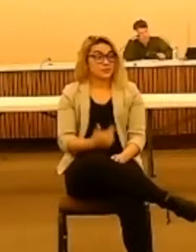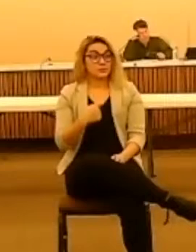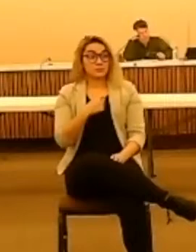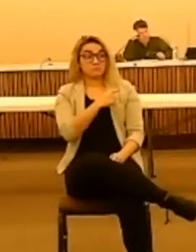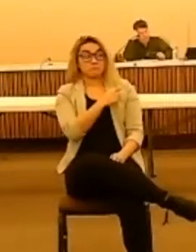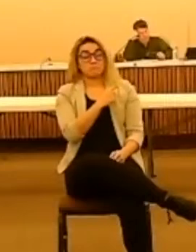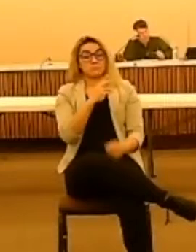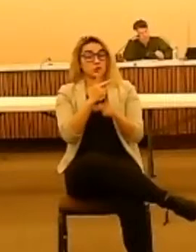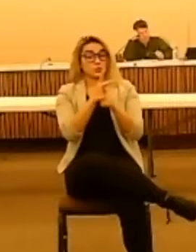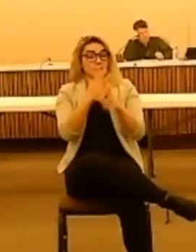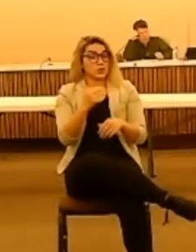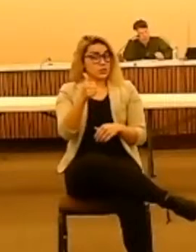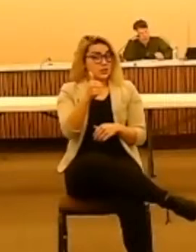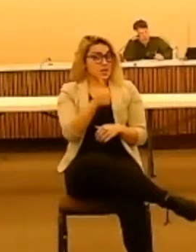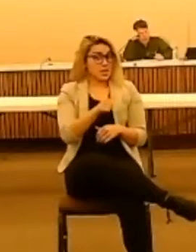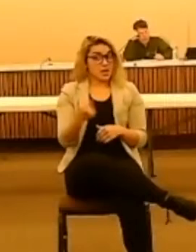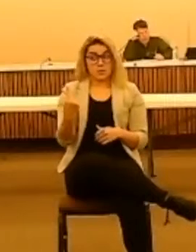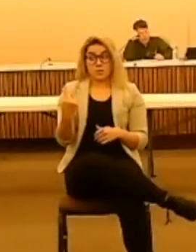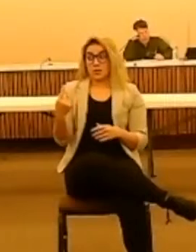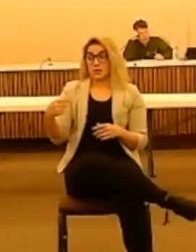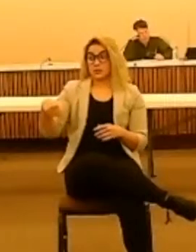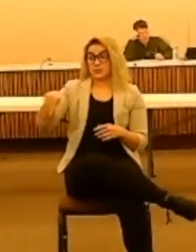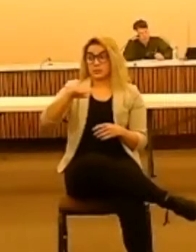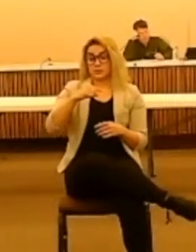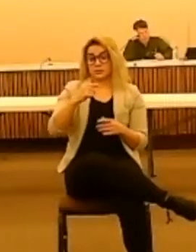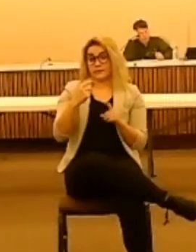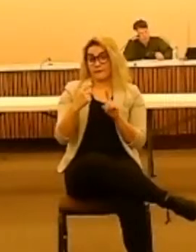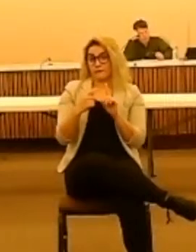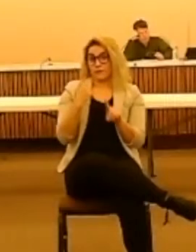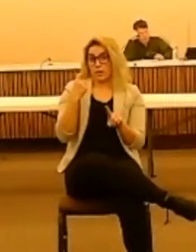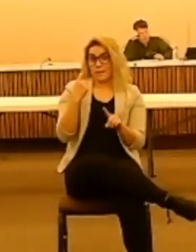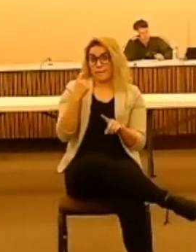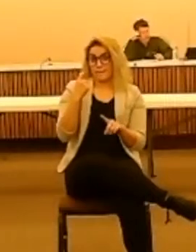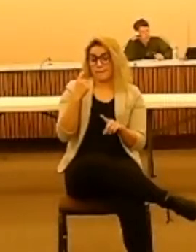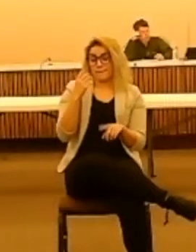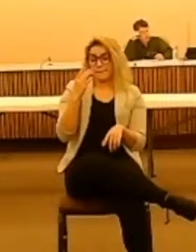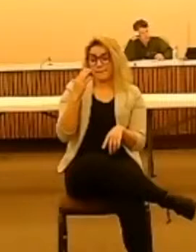anyone from the code